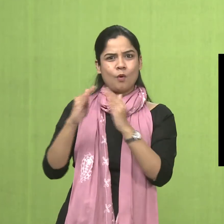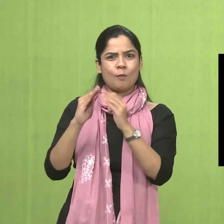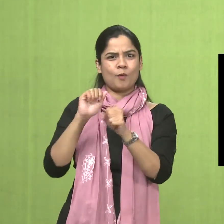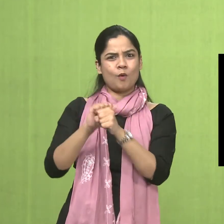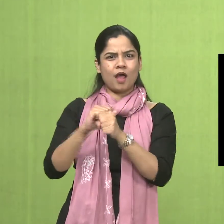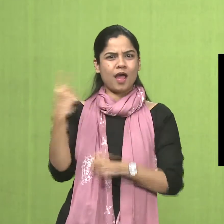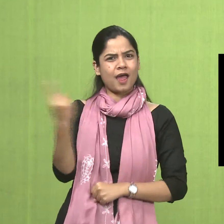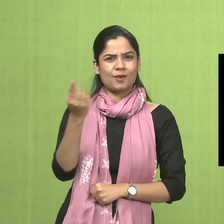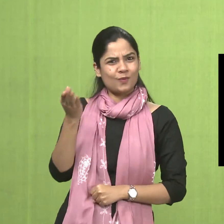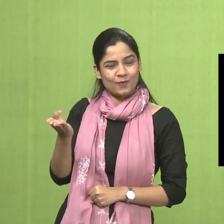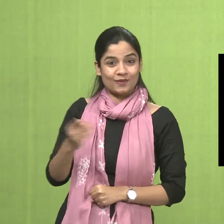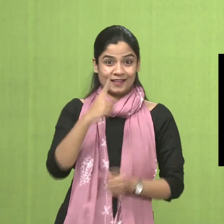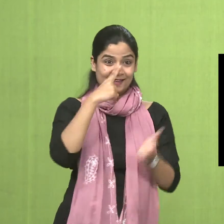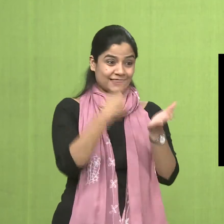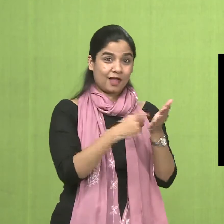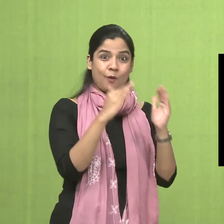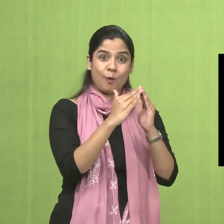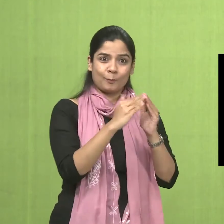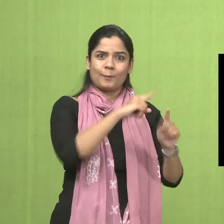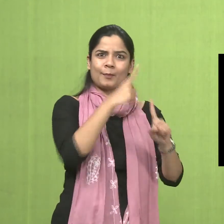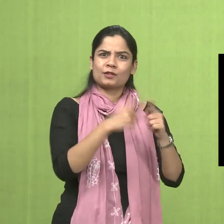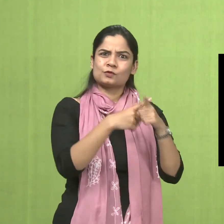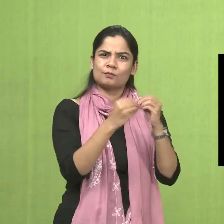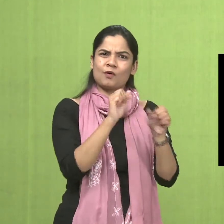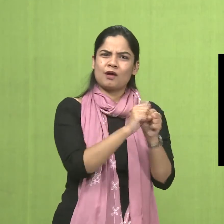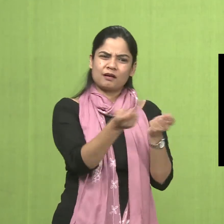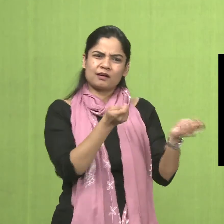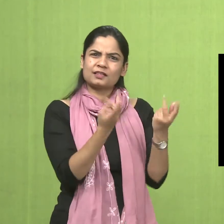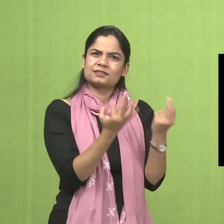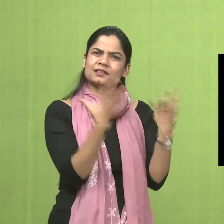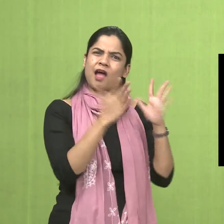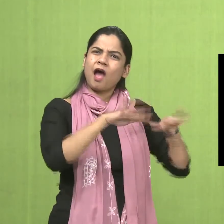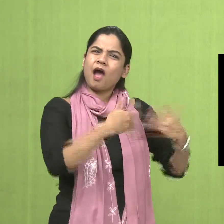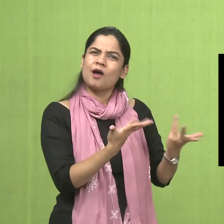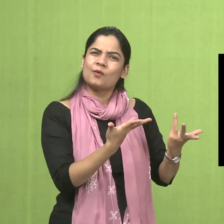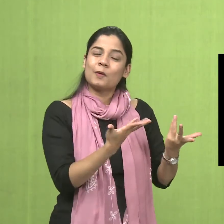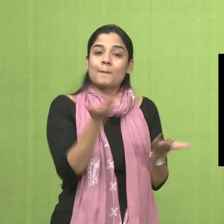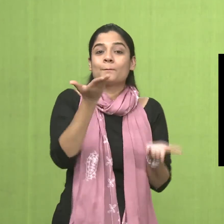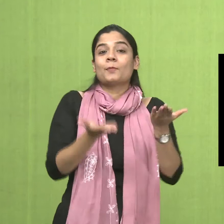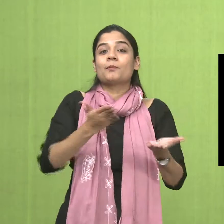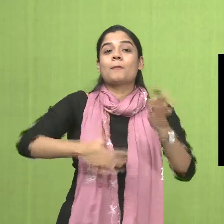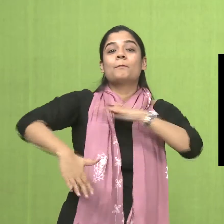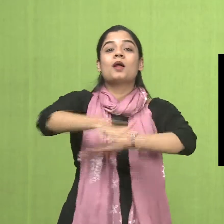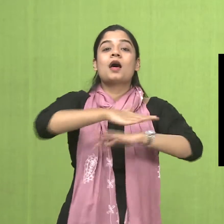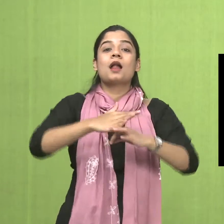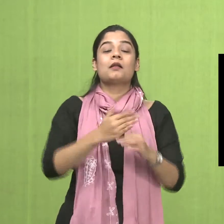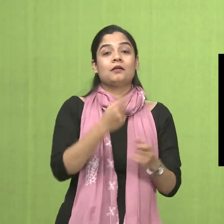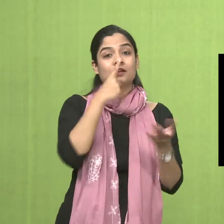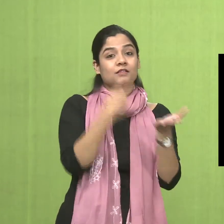So, she gets exhausted. Sita is only doing the housework, but Radha is doing both. How is she able to manage both?